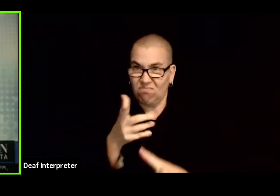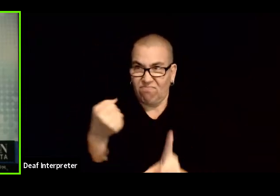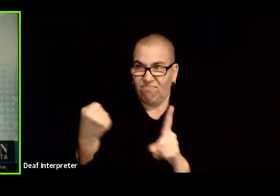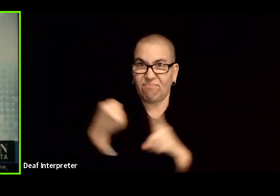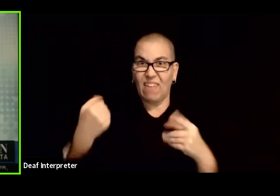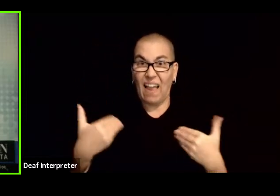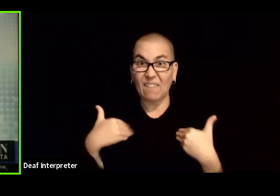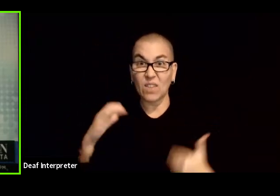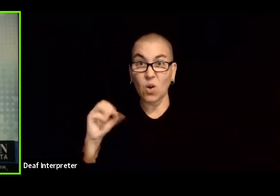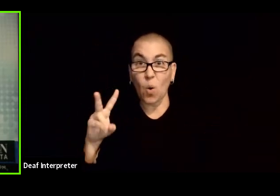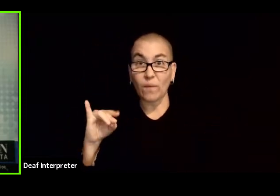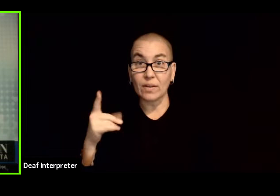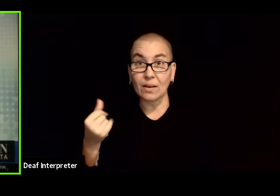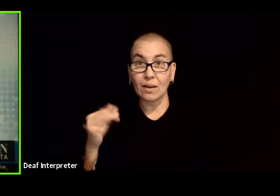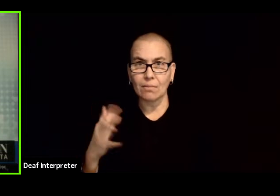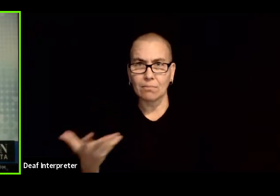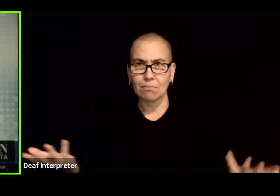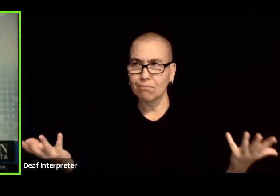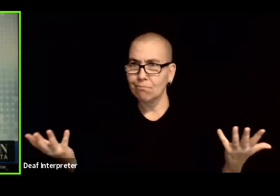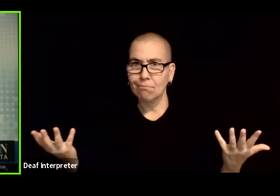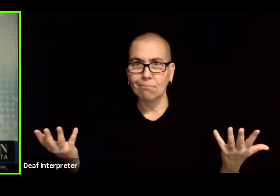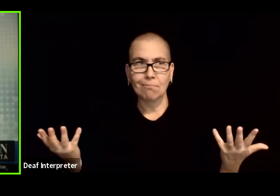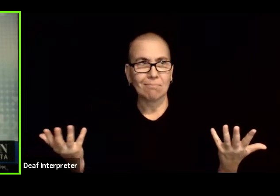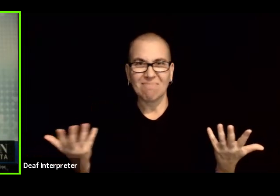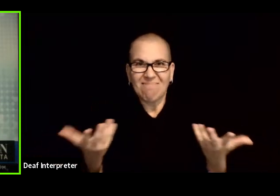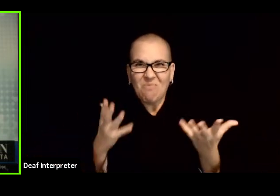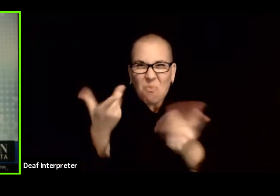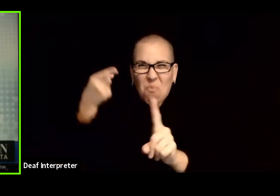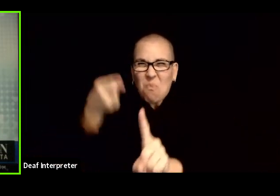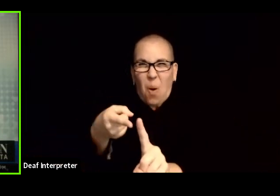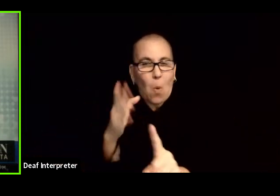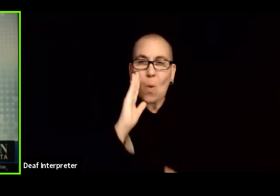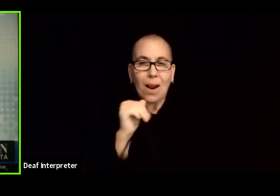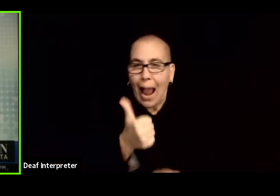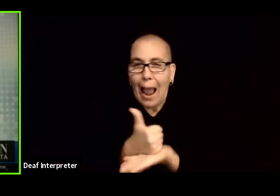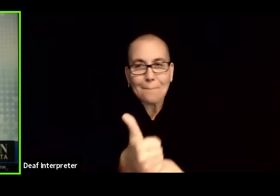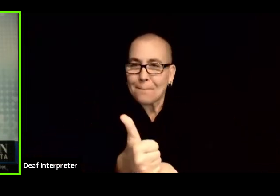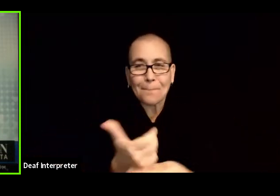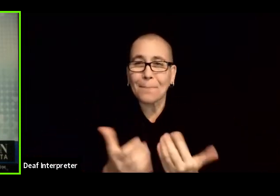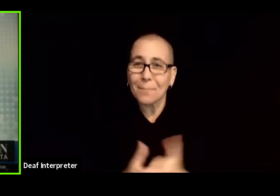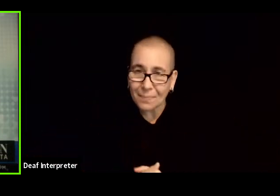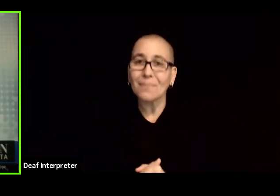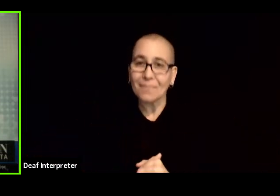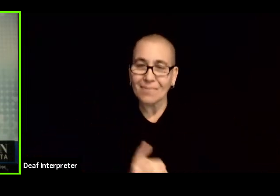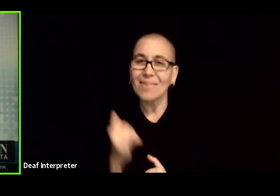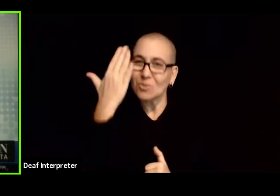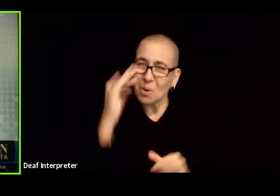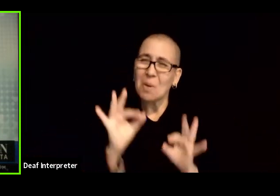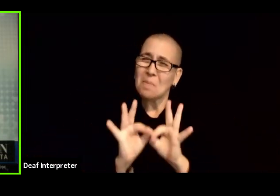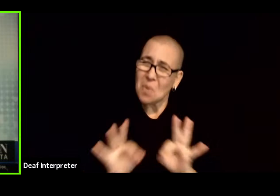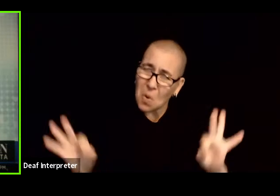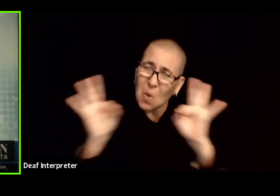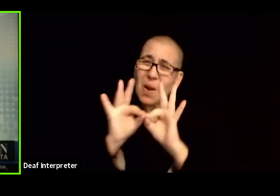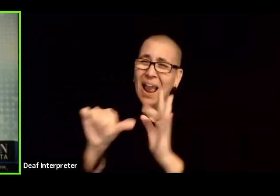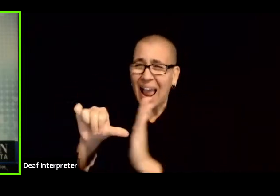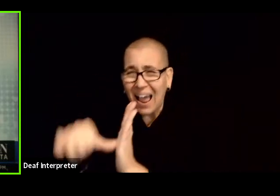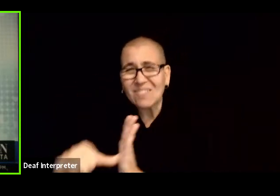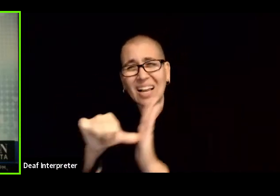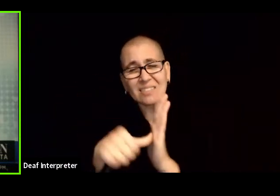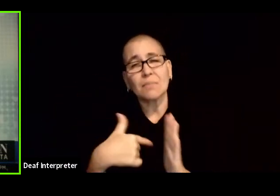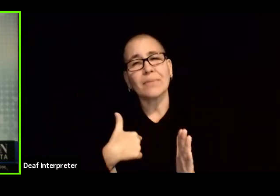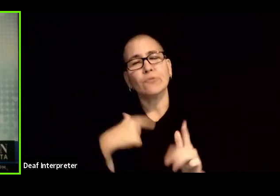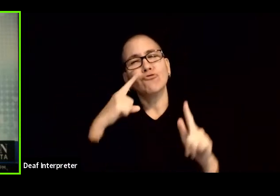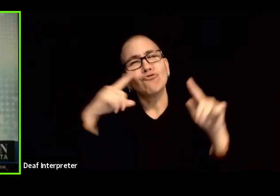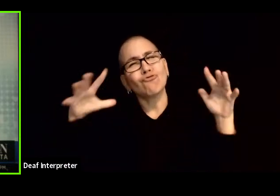you continue to hear us talk so much about how alarmed we are by the levels of community spread we are seeing. We know how